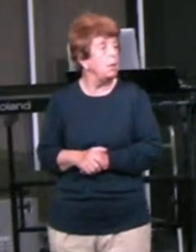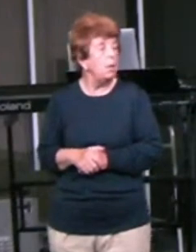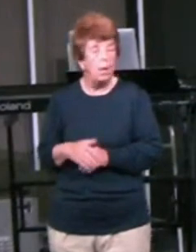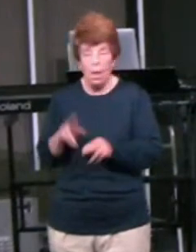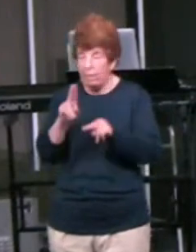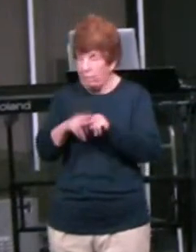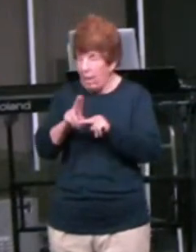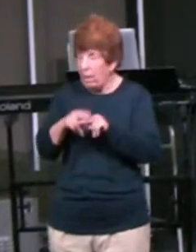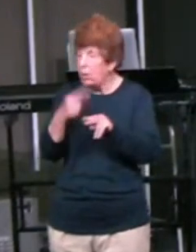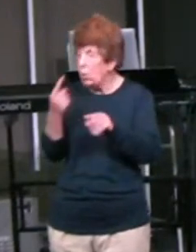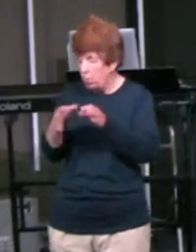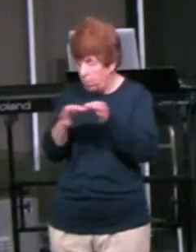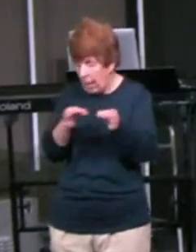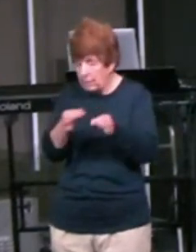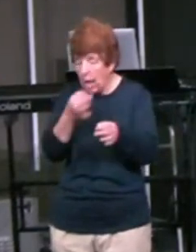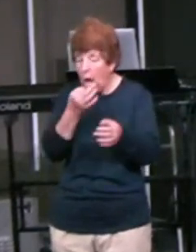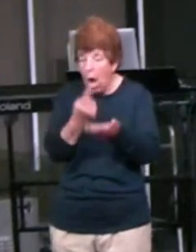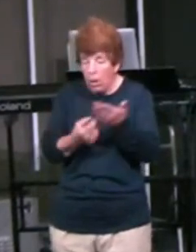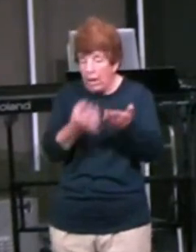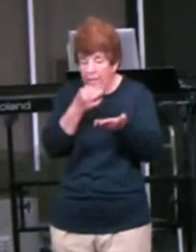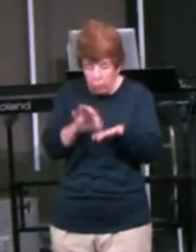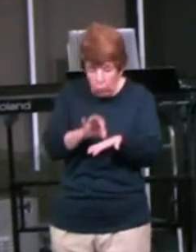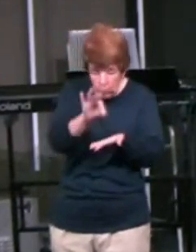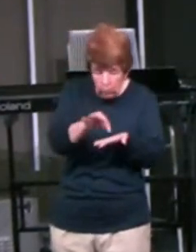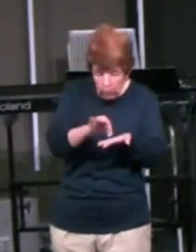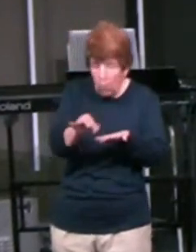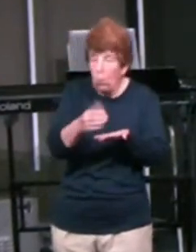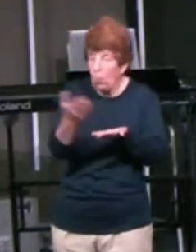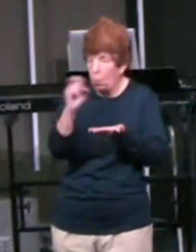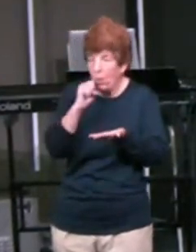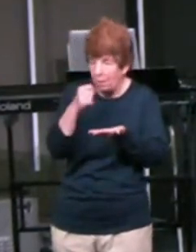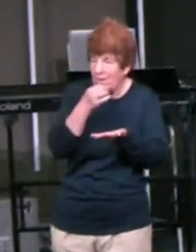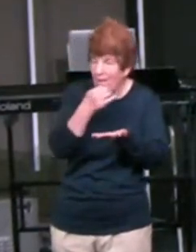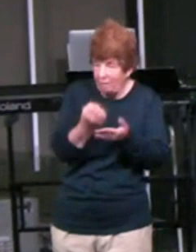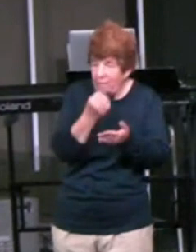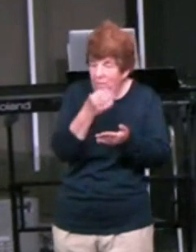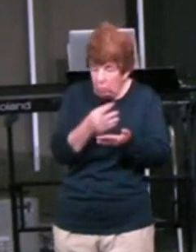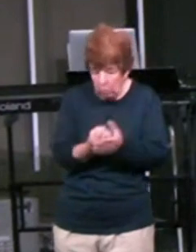A farmer who plants only a few seeds will get a small crop.